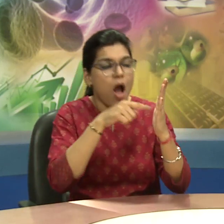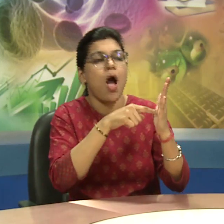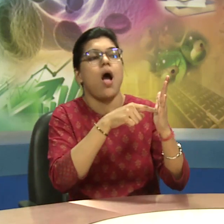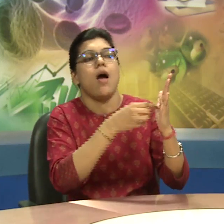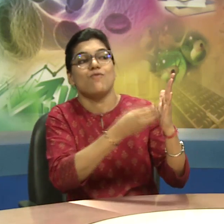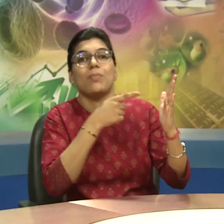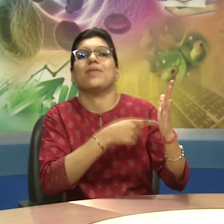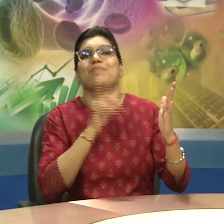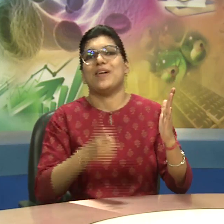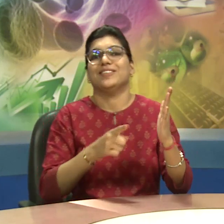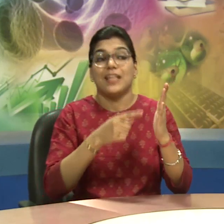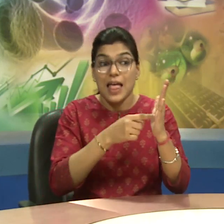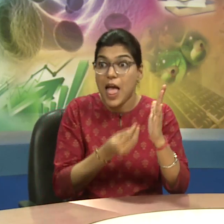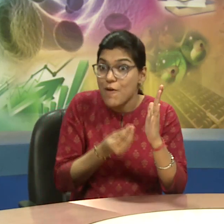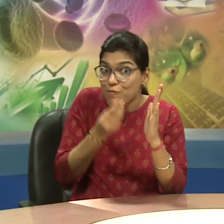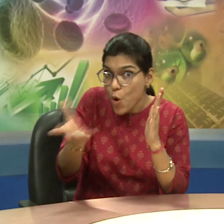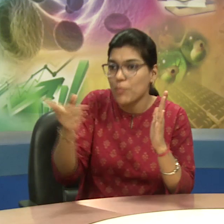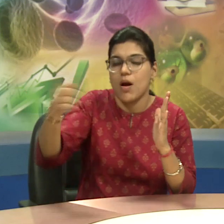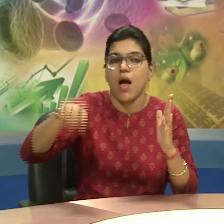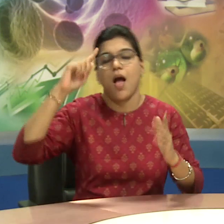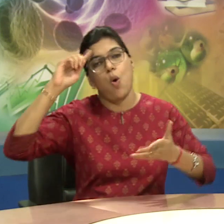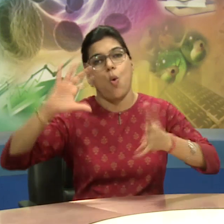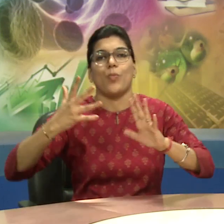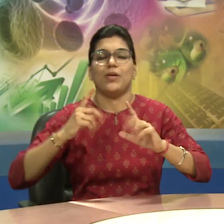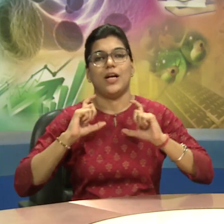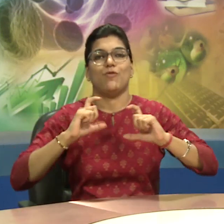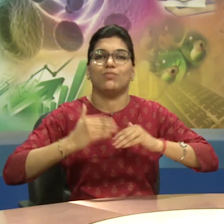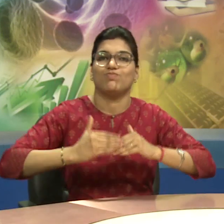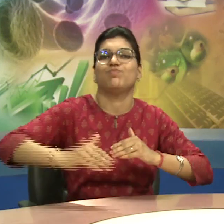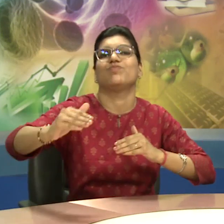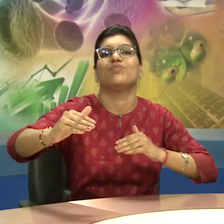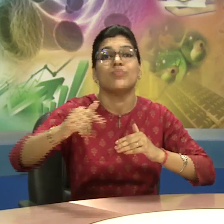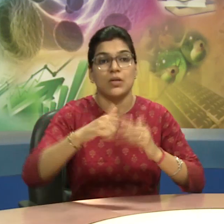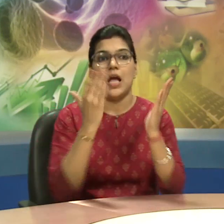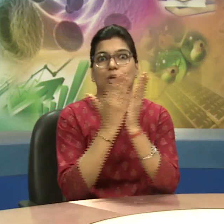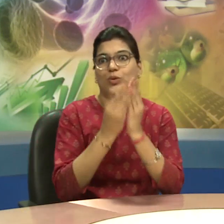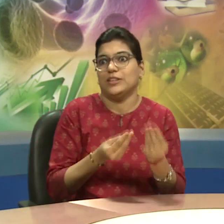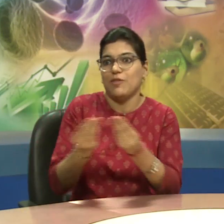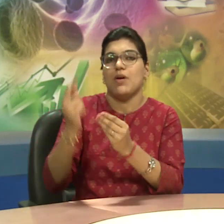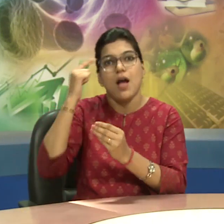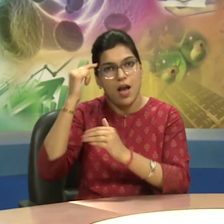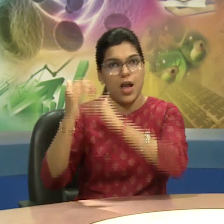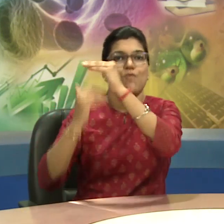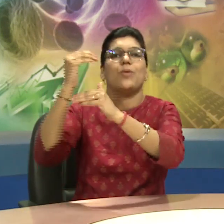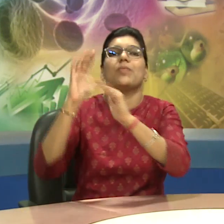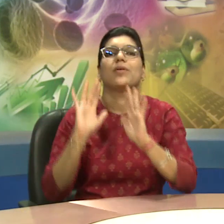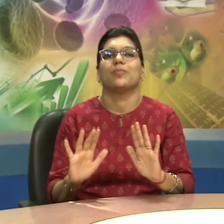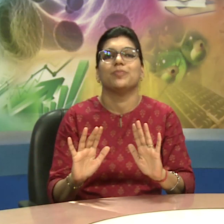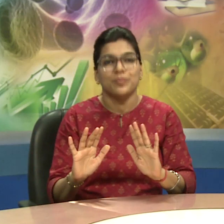If you daily eat outside product, you fall ill, you can't do complain because it is printed on the material that you